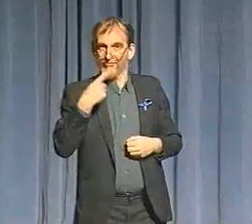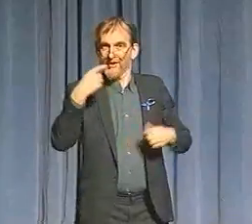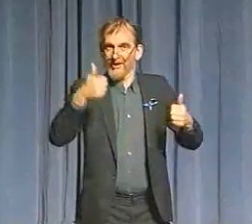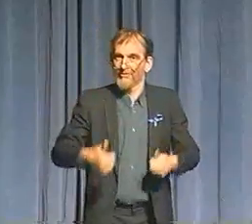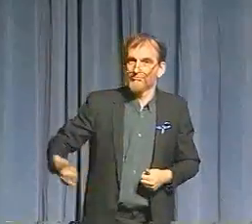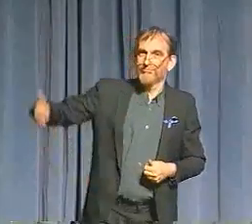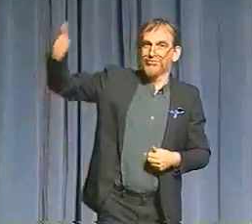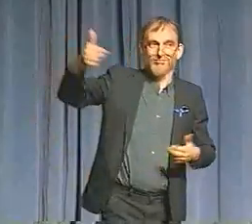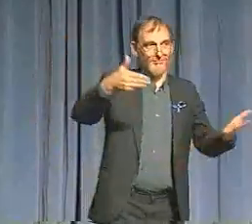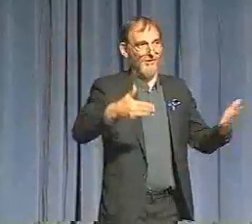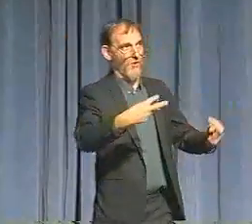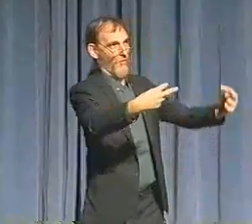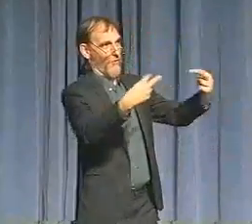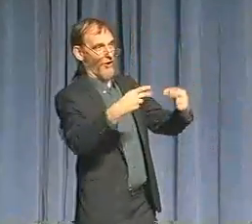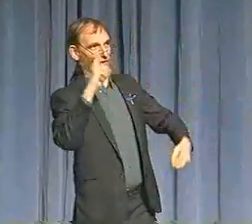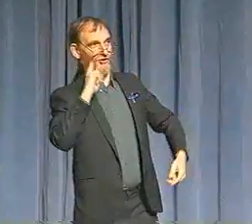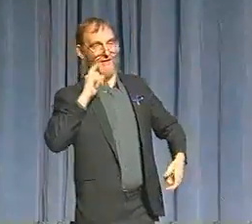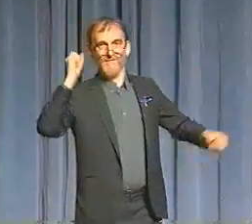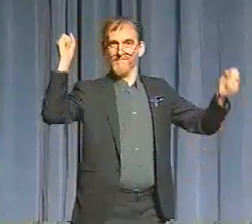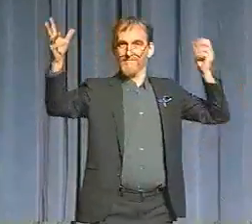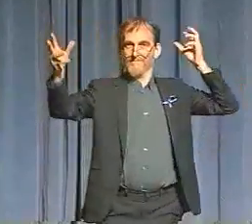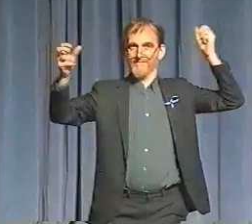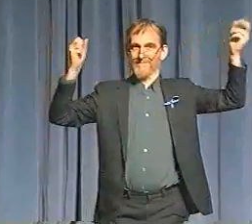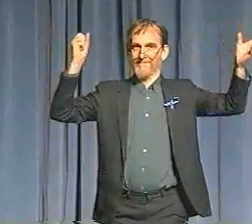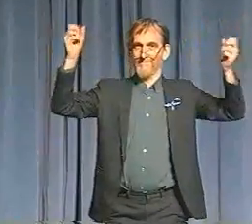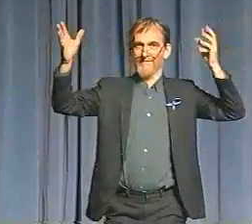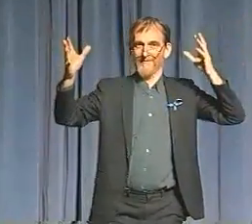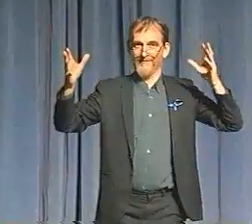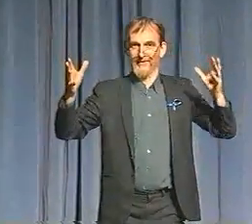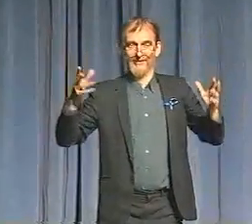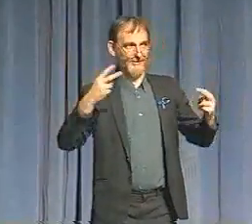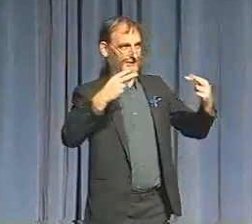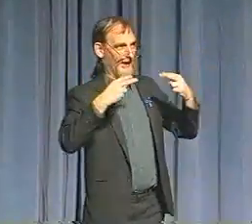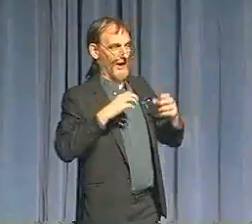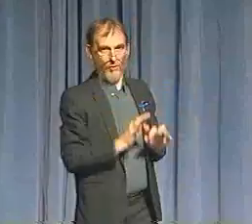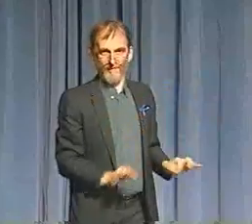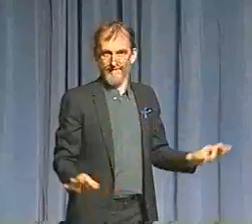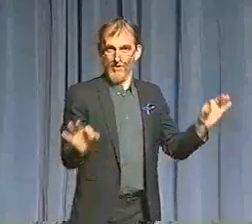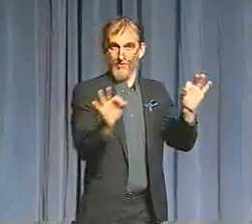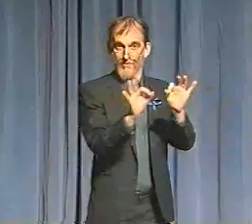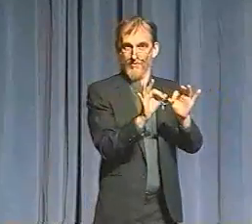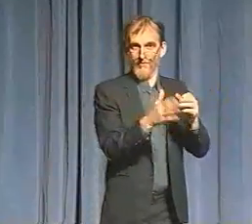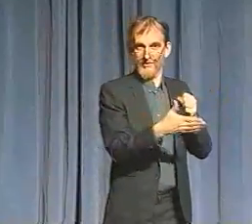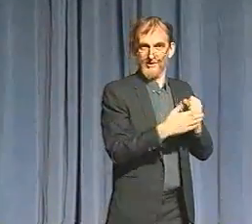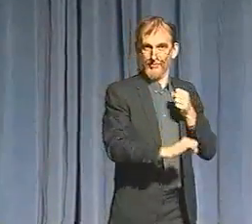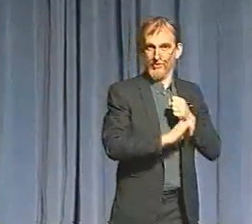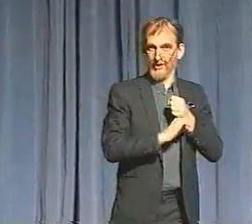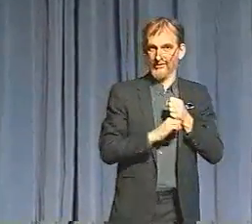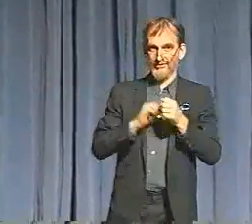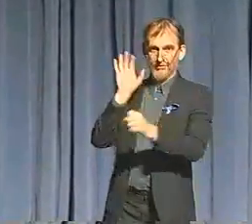And so these banquets would invite distinguished hearing orators as well.